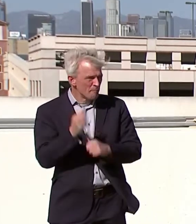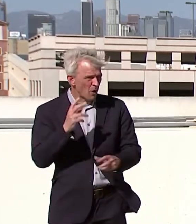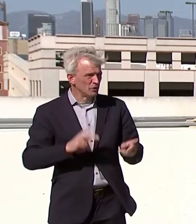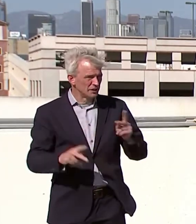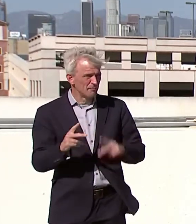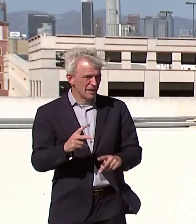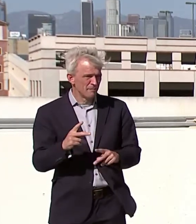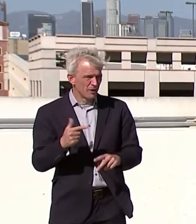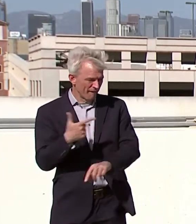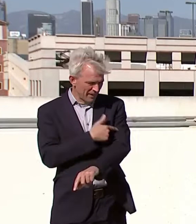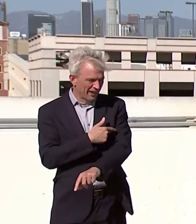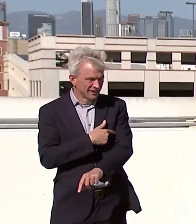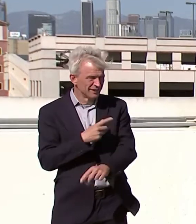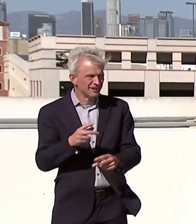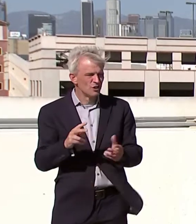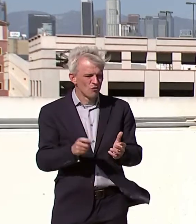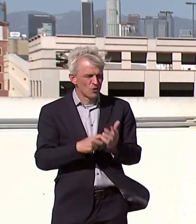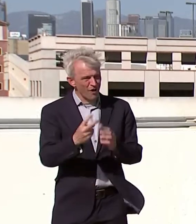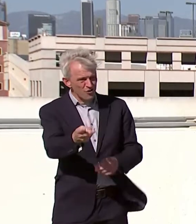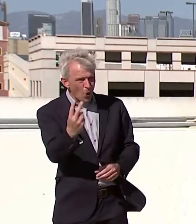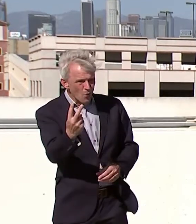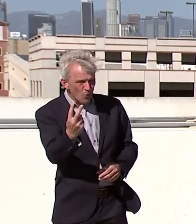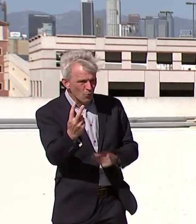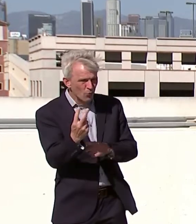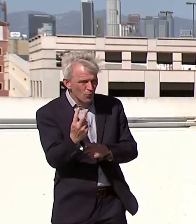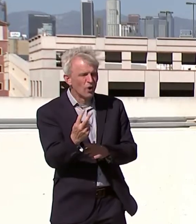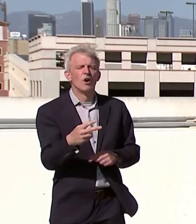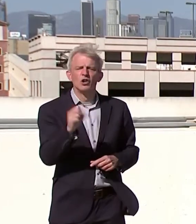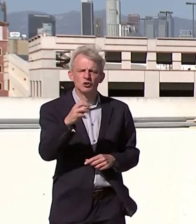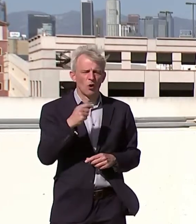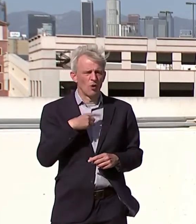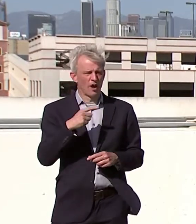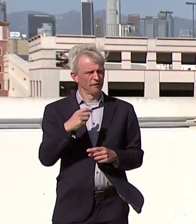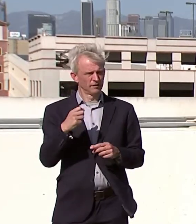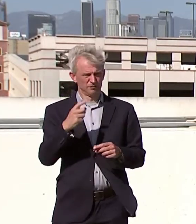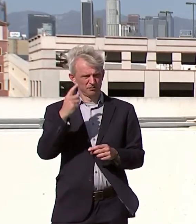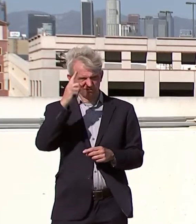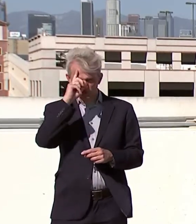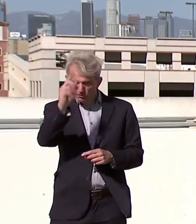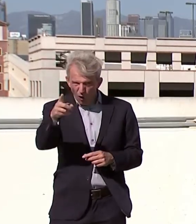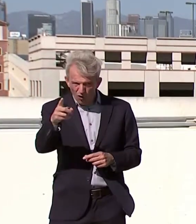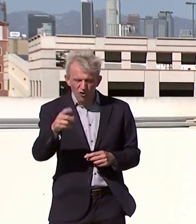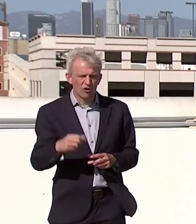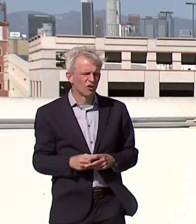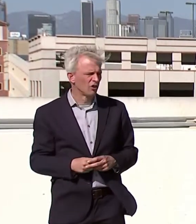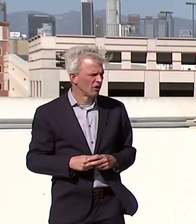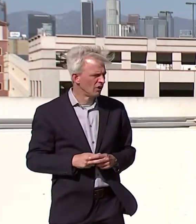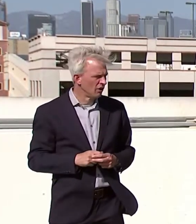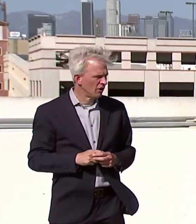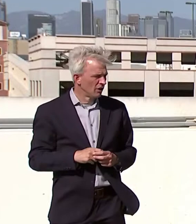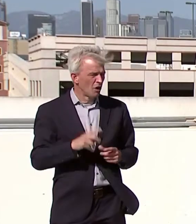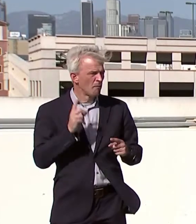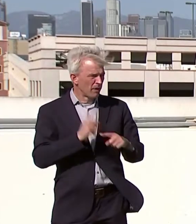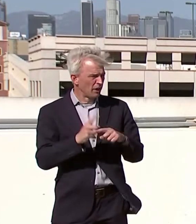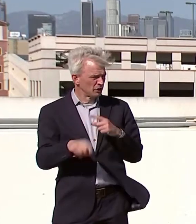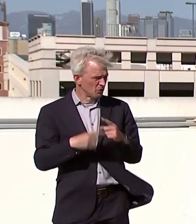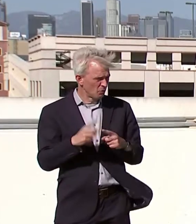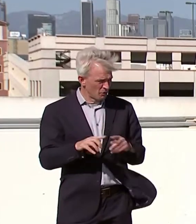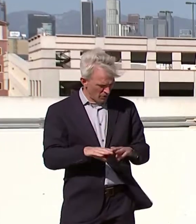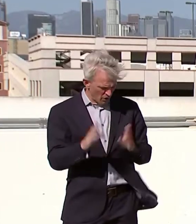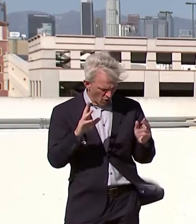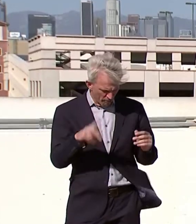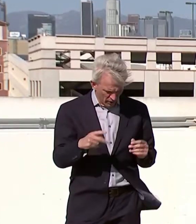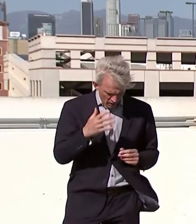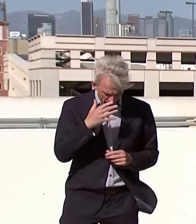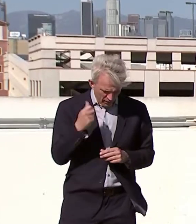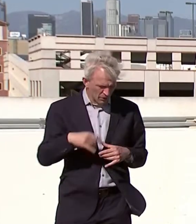two doses. So we've got to be sensible about the path forward. We'd also encourage the state, when we do open up, because there will still